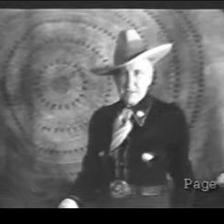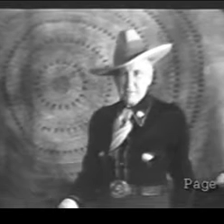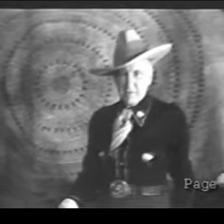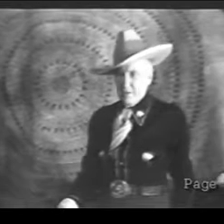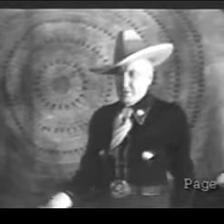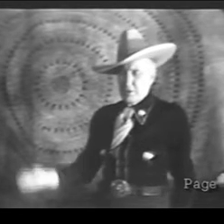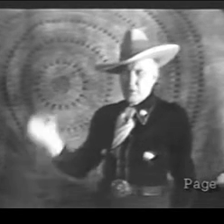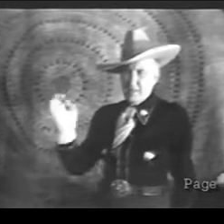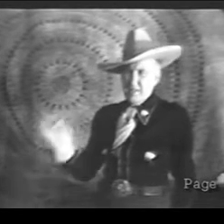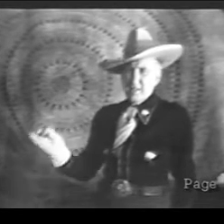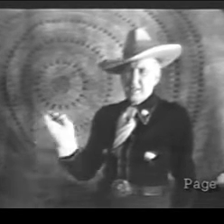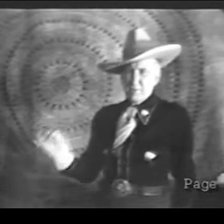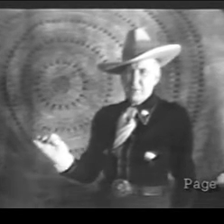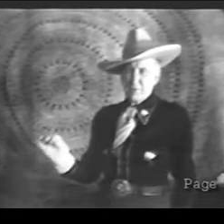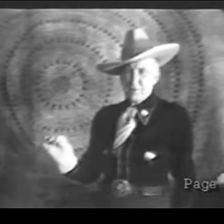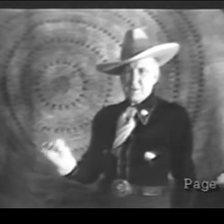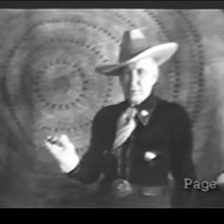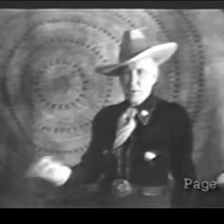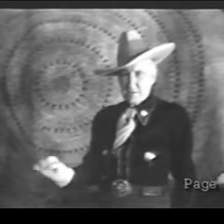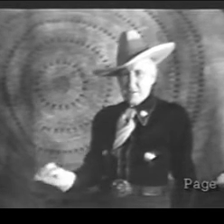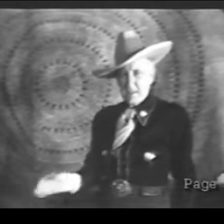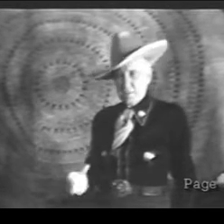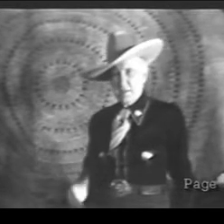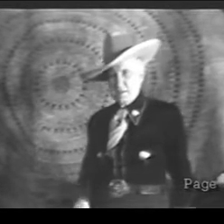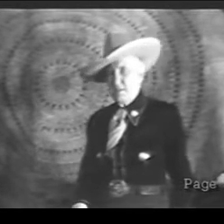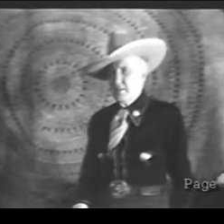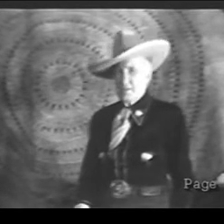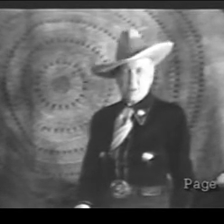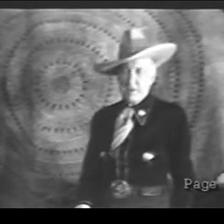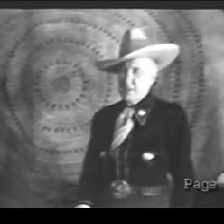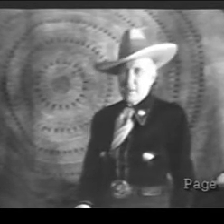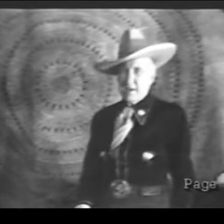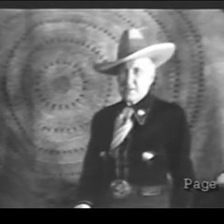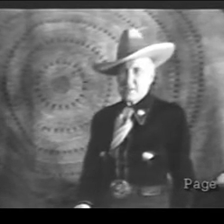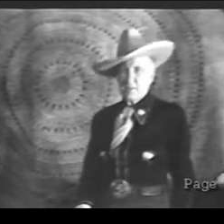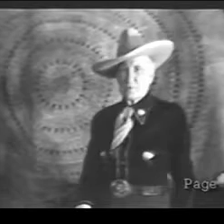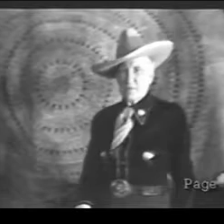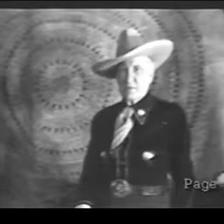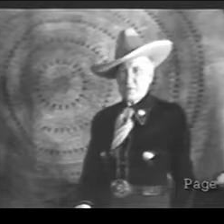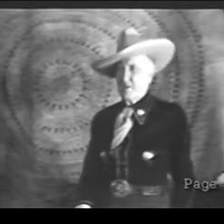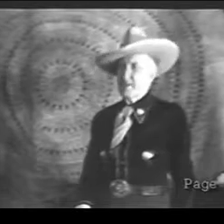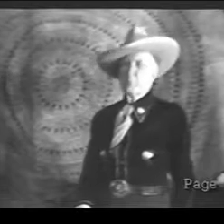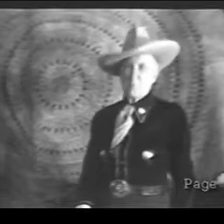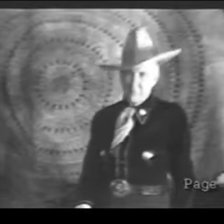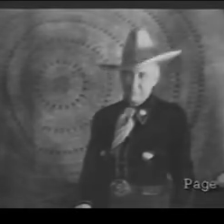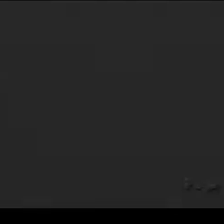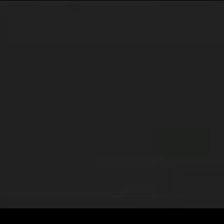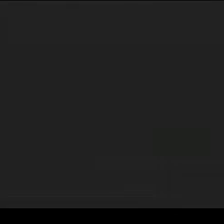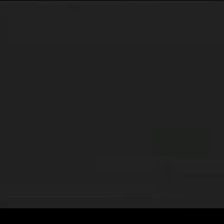today. So there wasn't anything of the buffalo that was ever wasted. And that's why I say, greatest package deal that was ever given to any people.